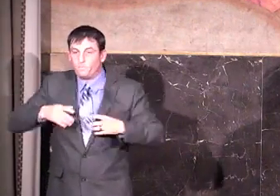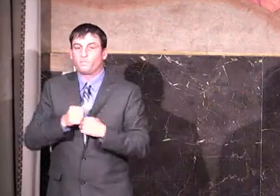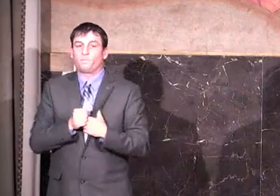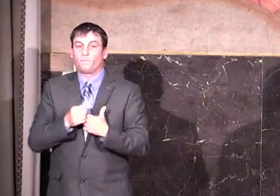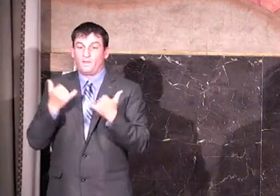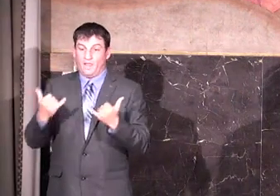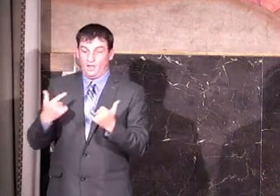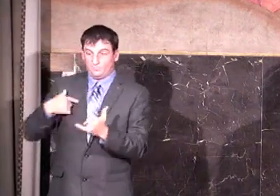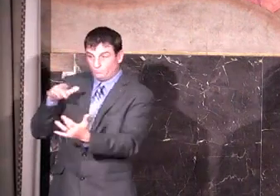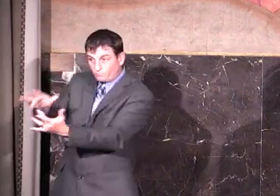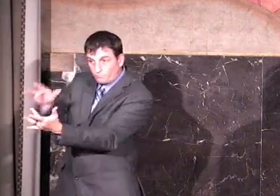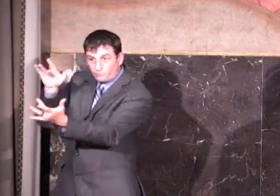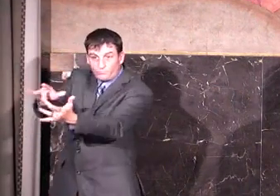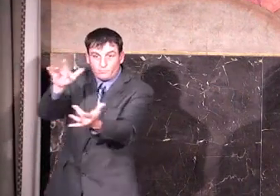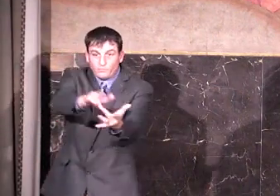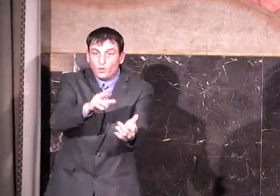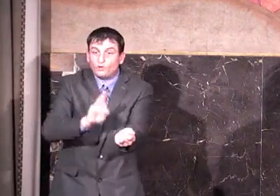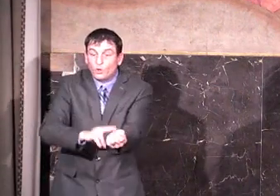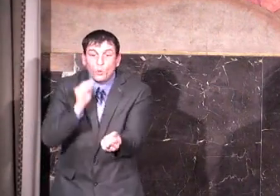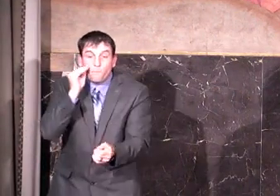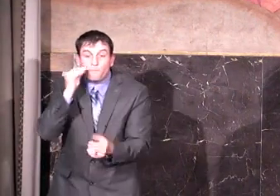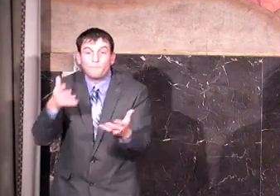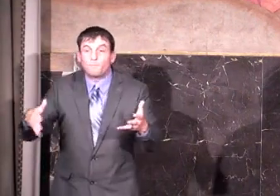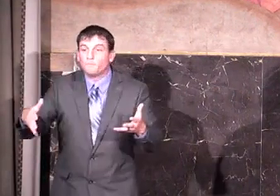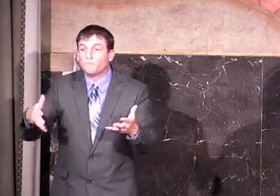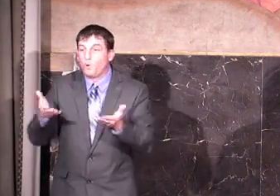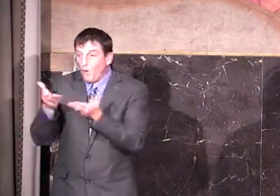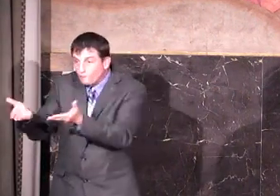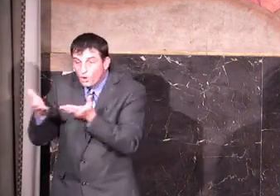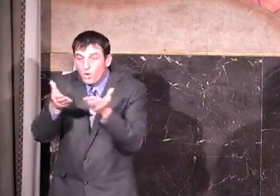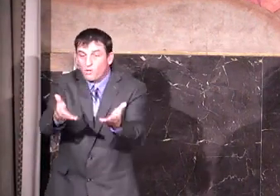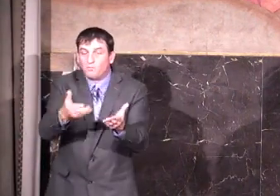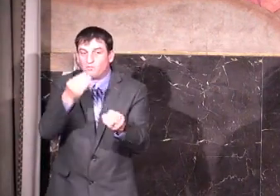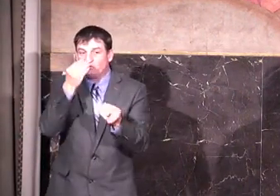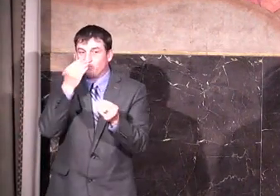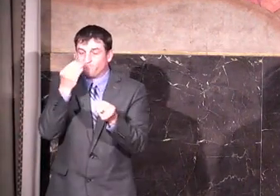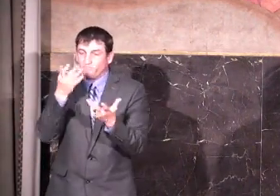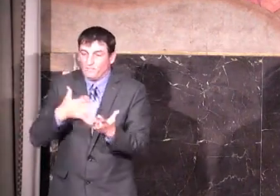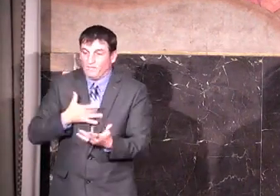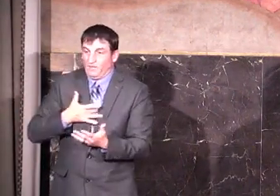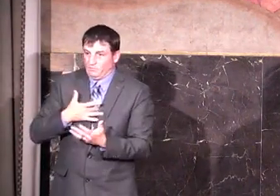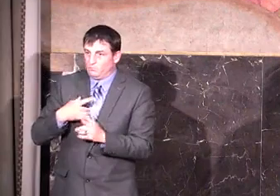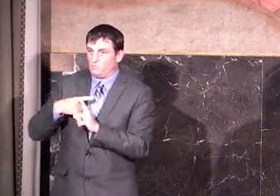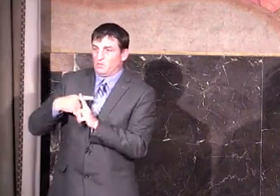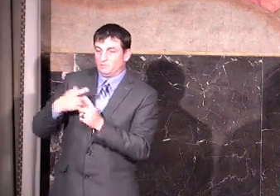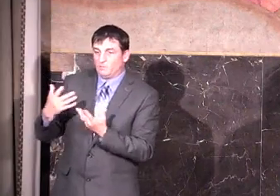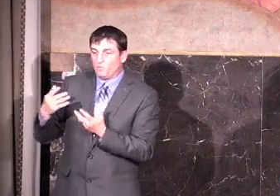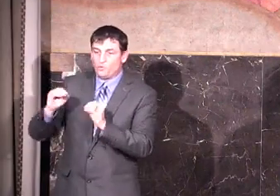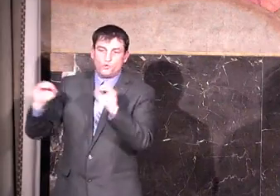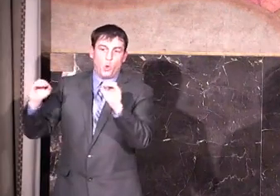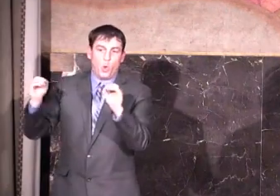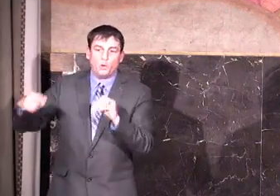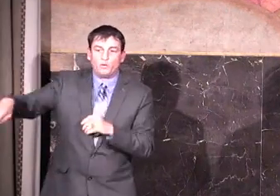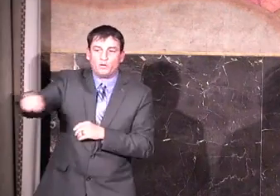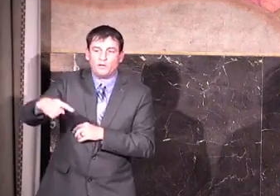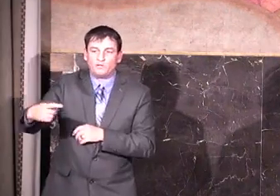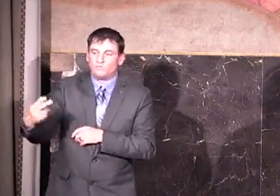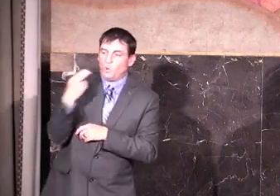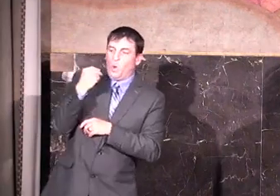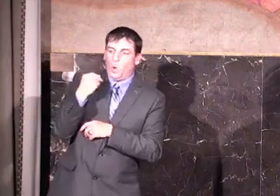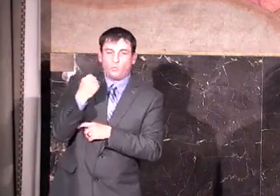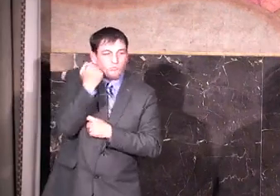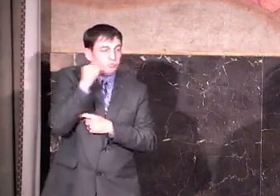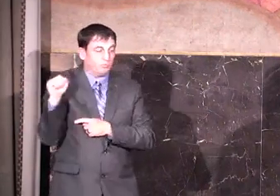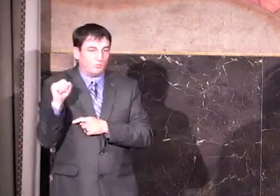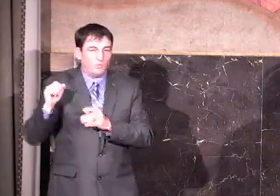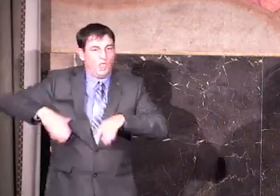offering comprehensive testing or encouraging that, we haven't had people saying, no, we don't want to do that.